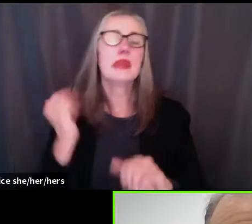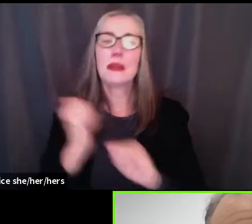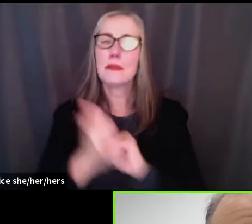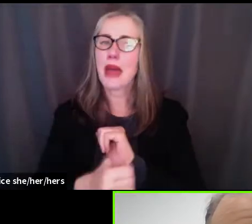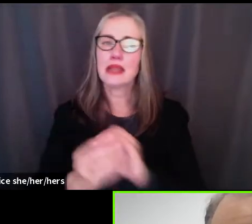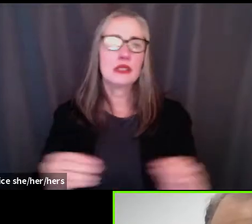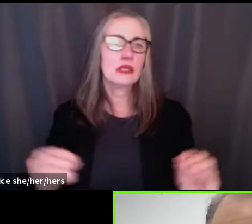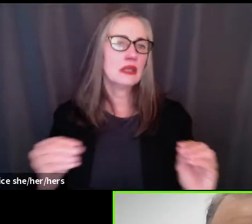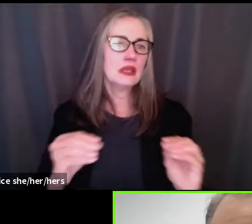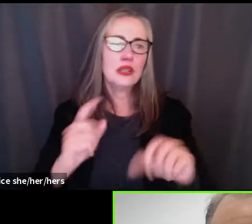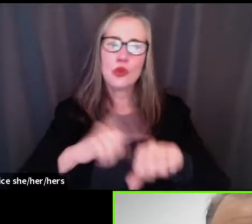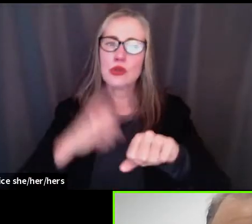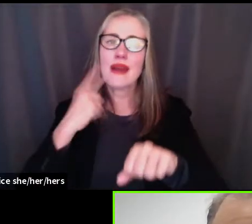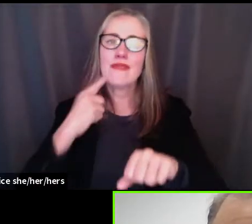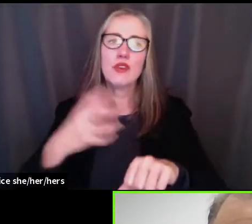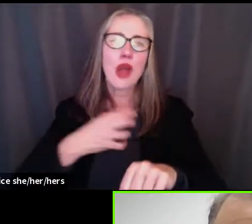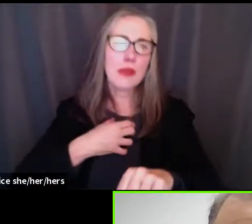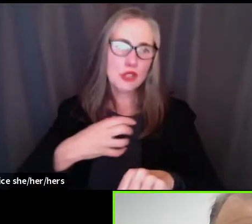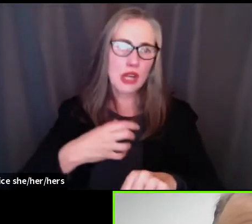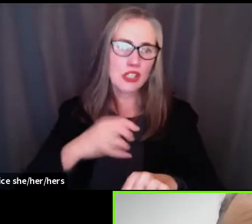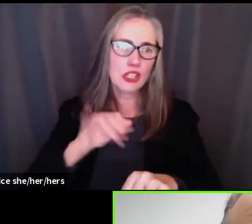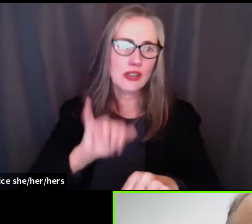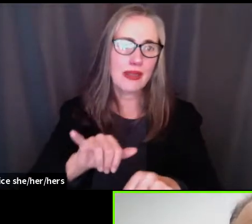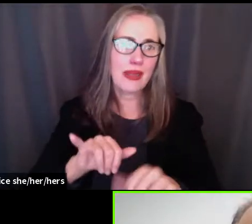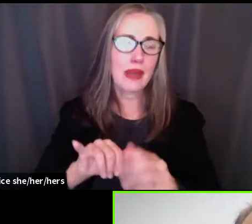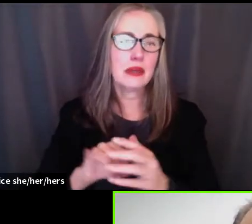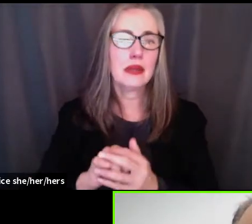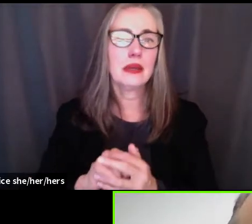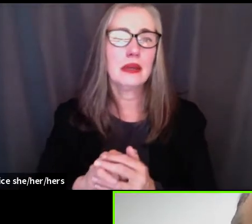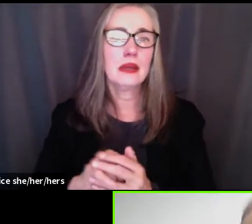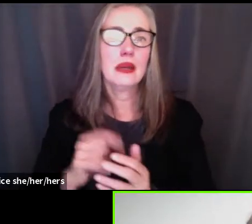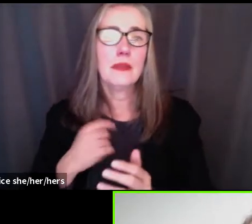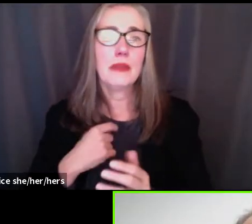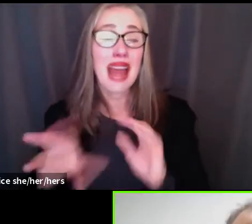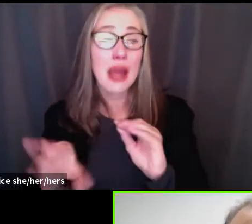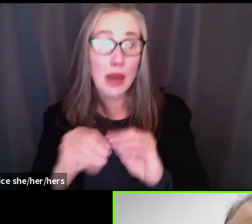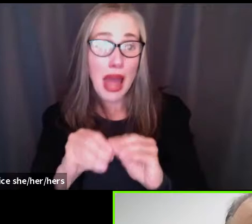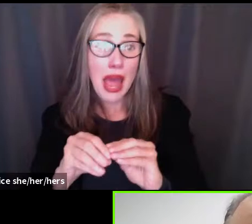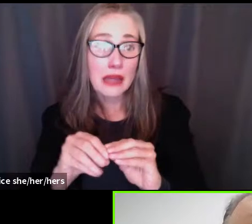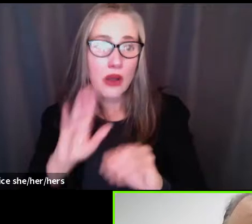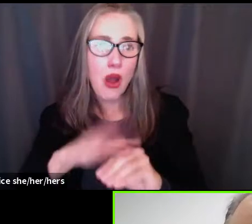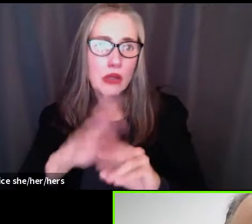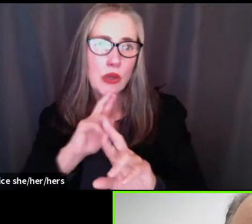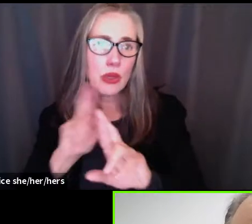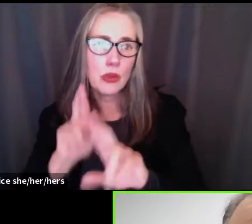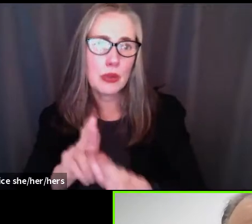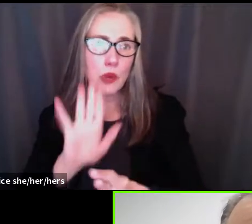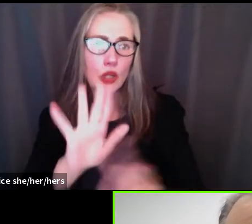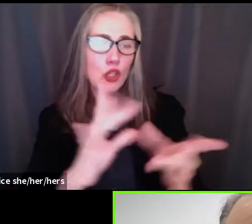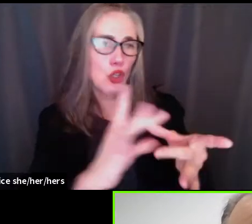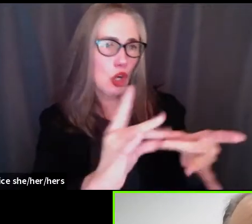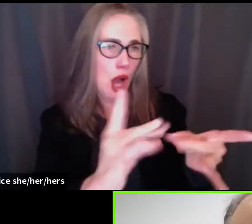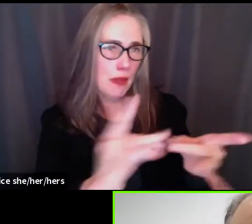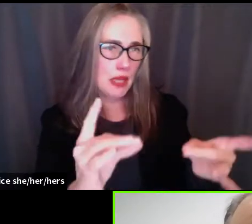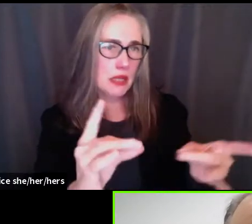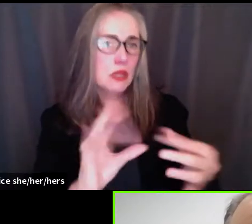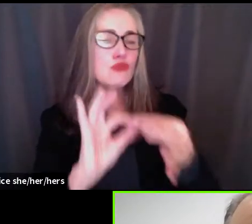that. However, I'll just make this comment on your report, or rather on your